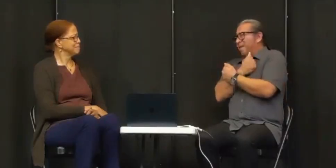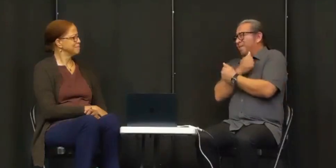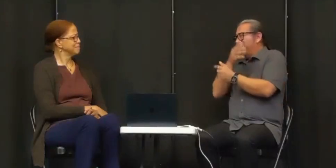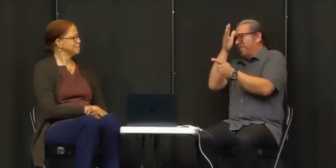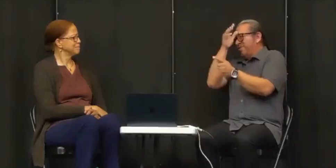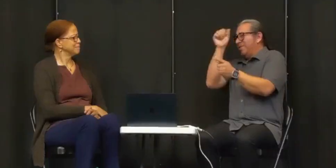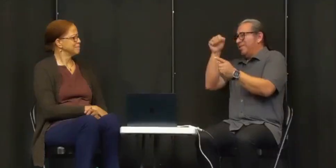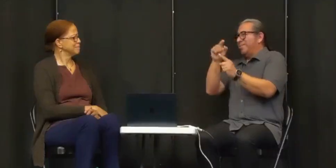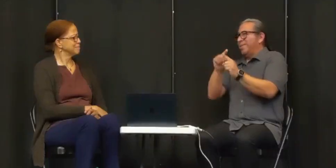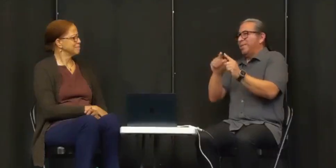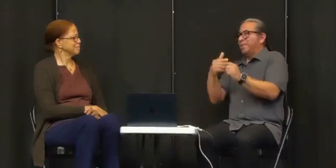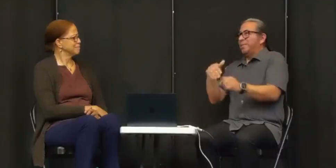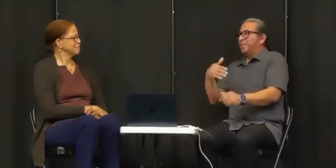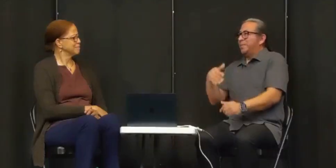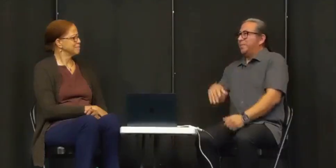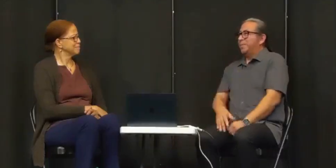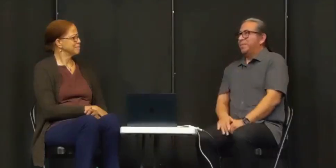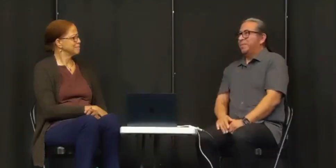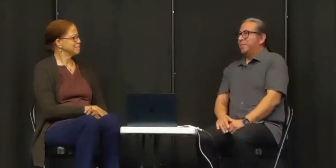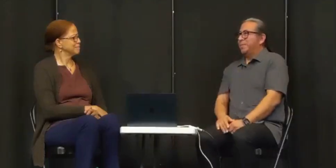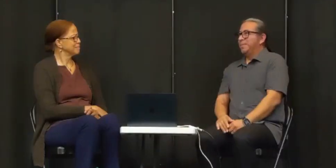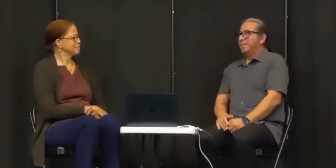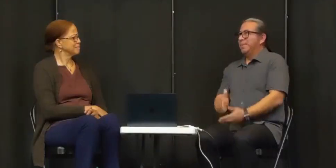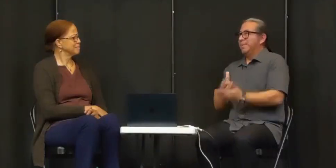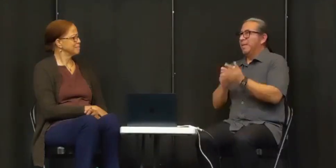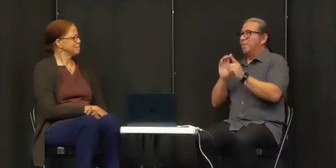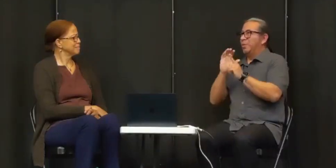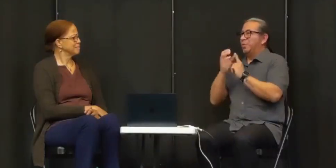Establishing about my family, I love my family, yes, but